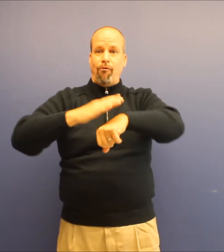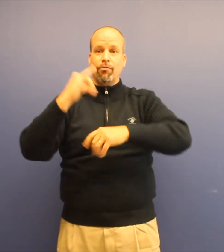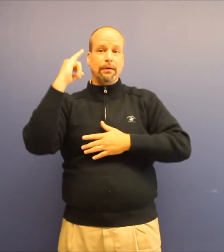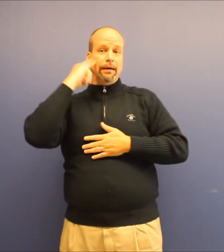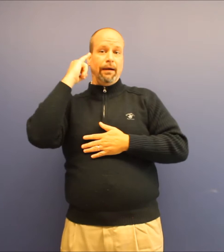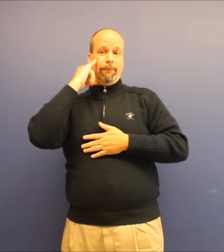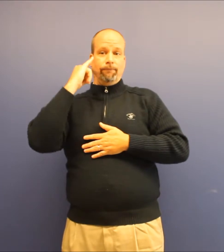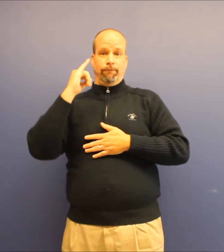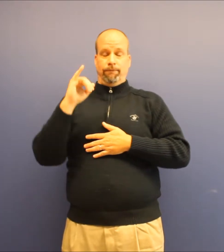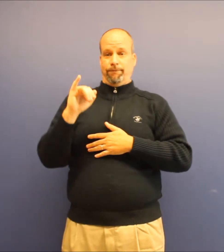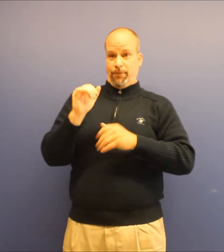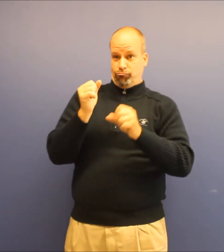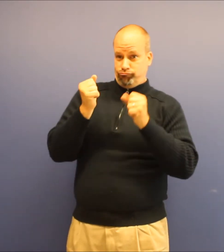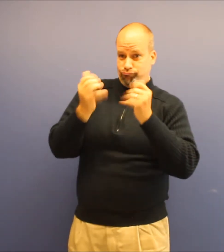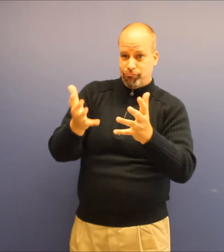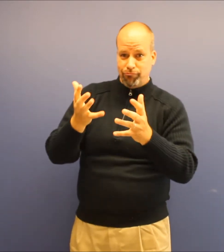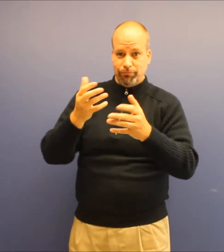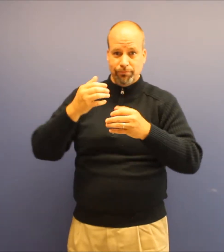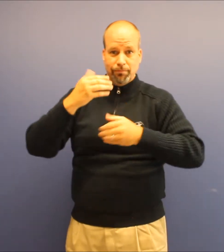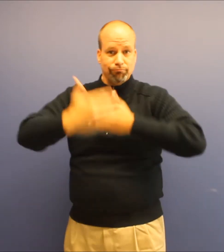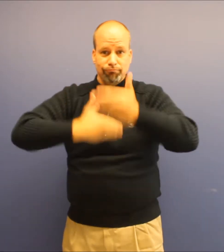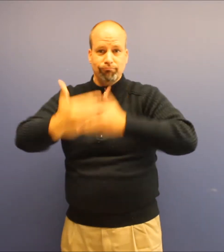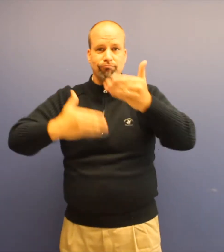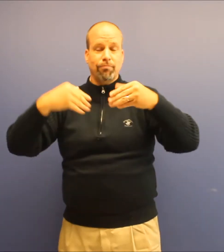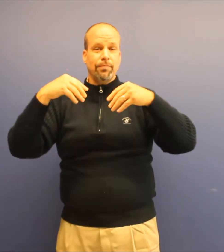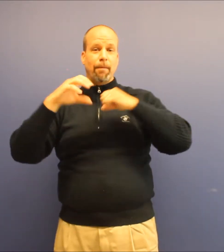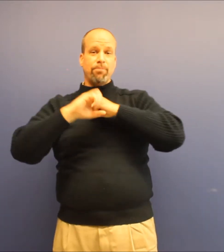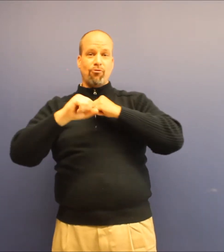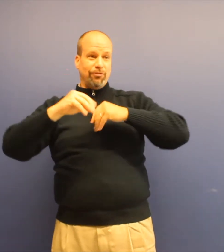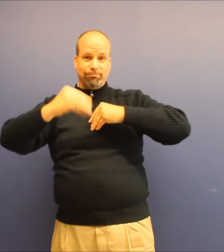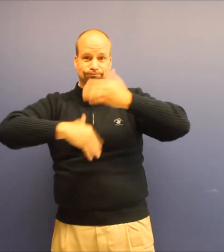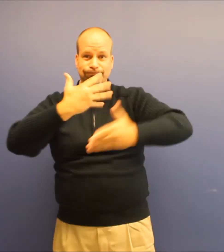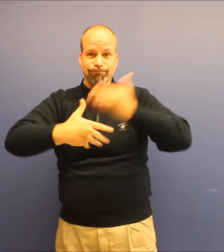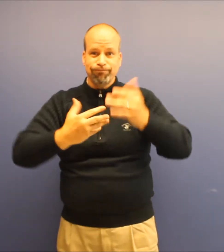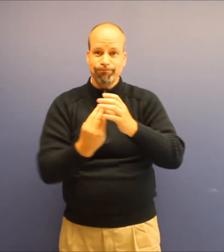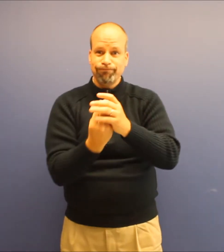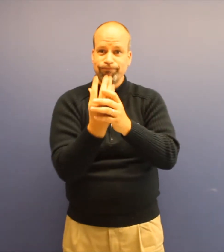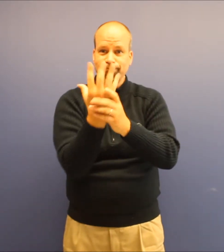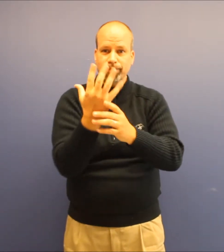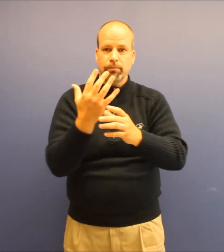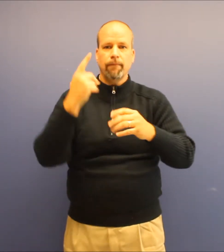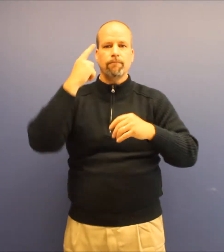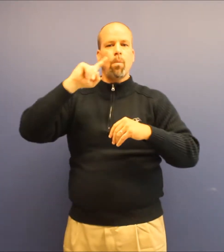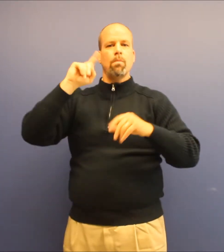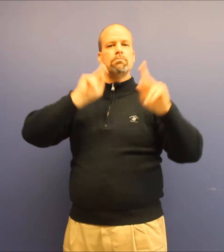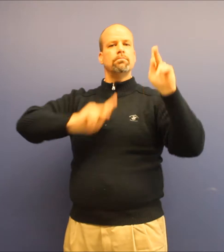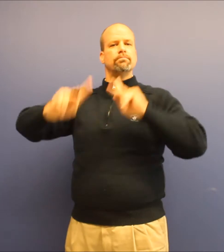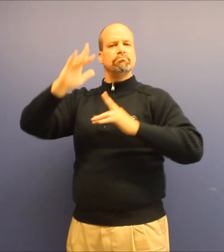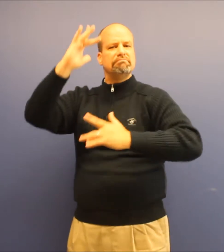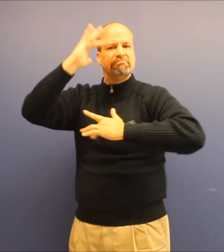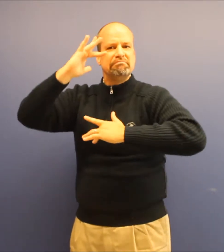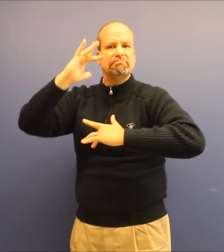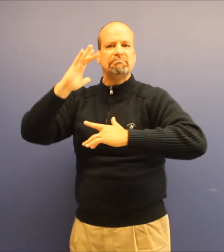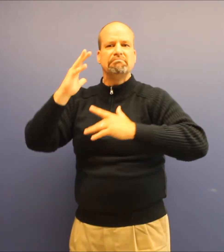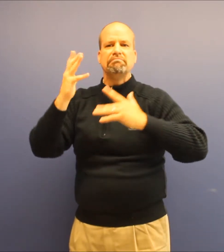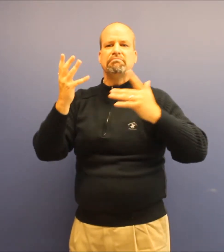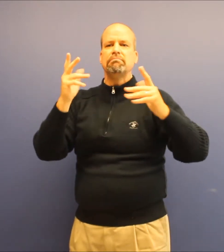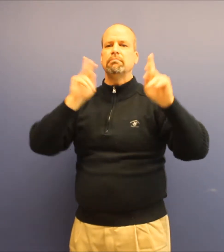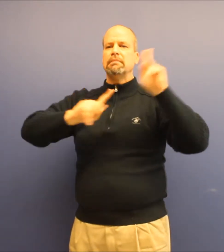Analysts and insurers warn that this could create two markets, one for sick people who need more benefits